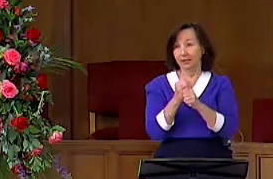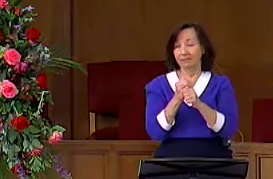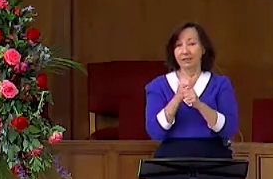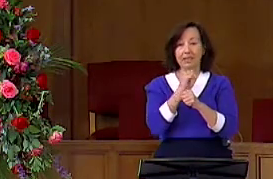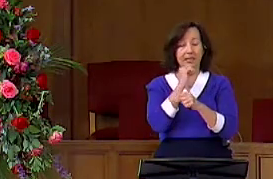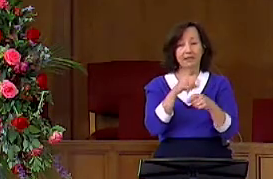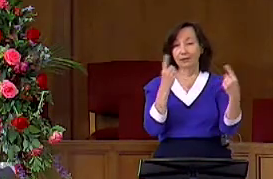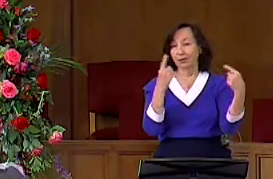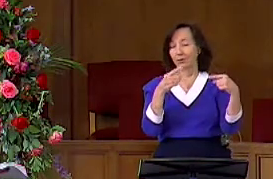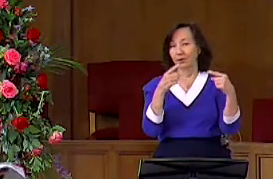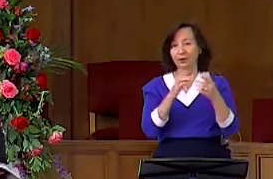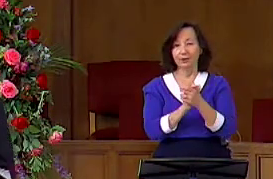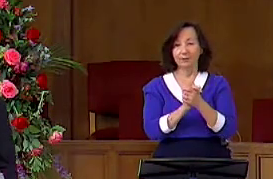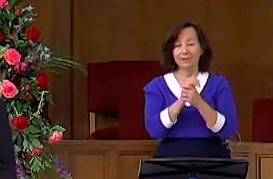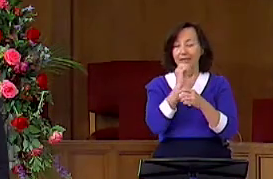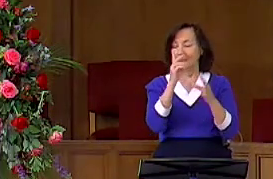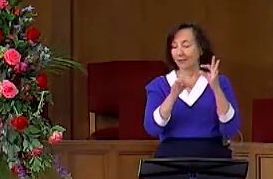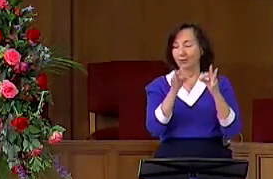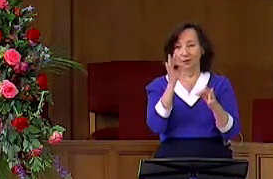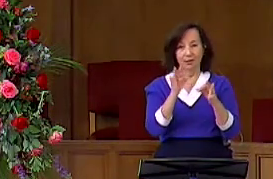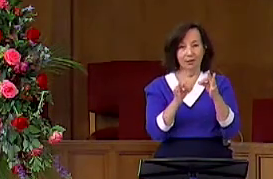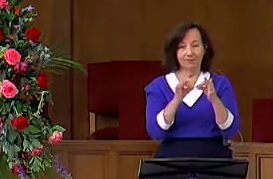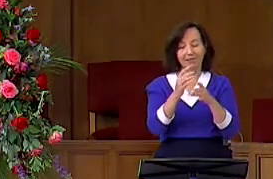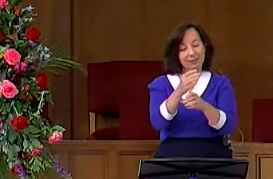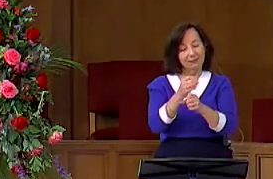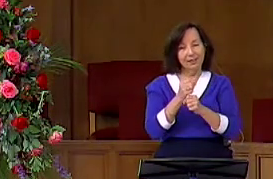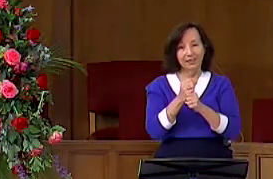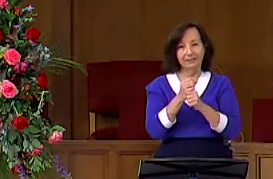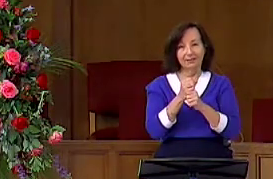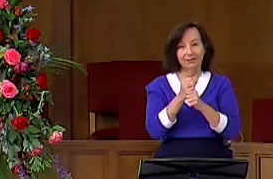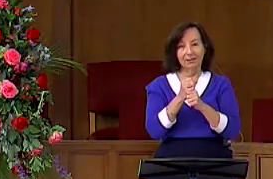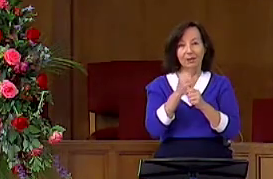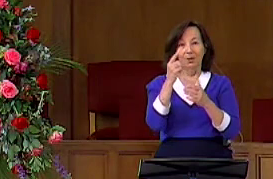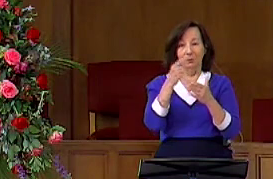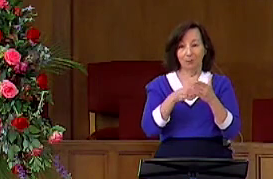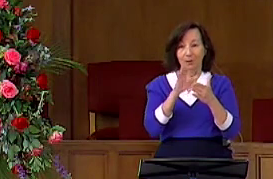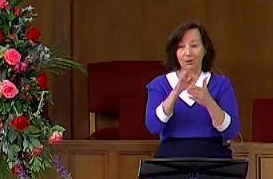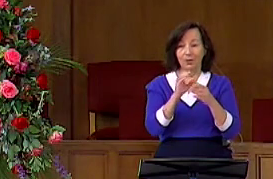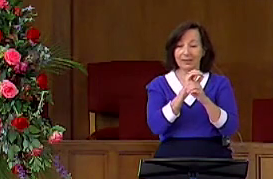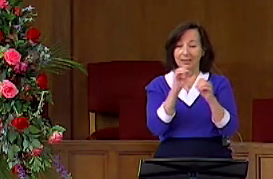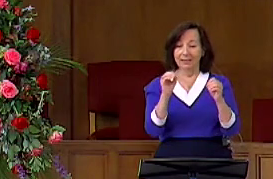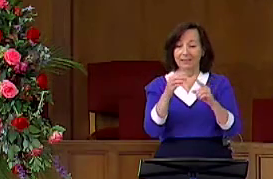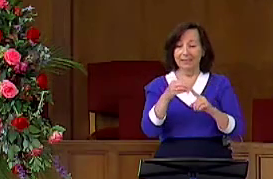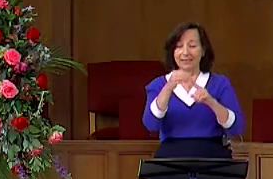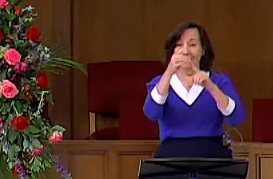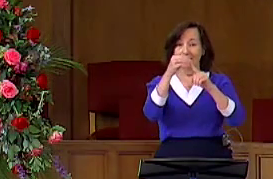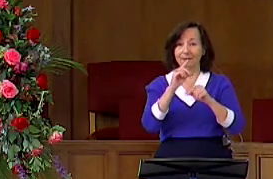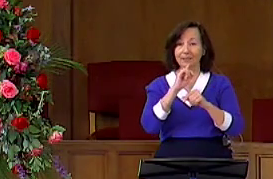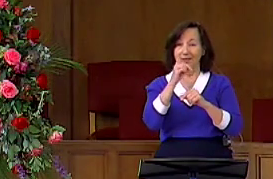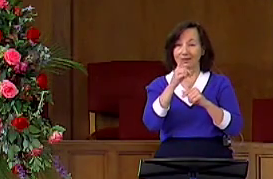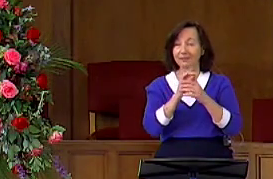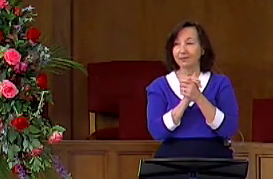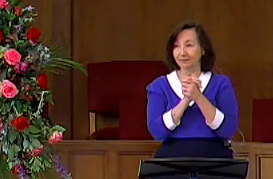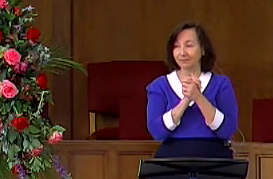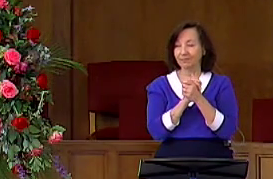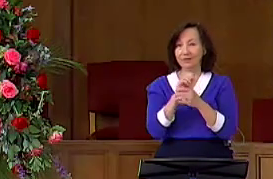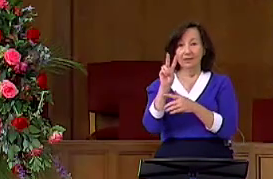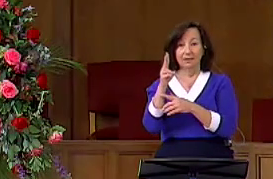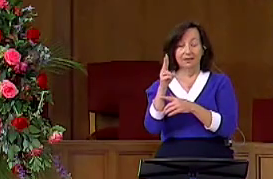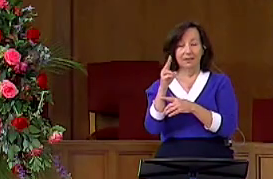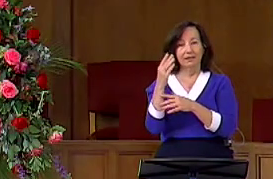with you. He doesn't judge it. He receives whatever your nothing except is. The second